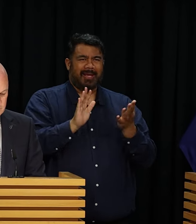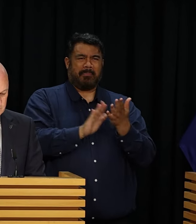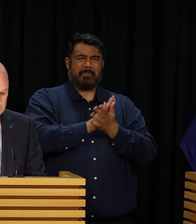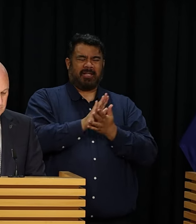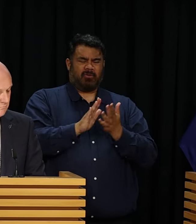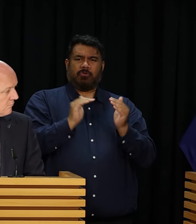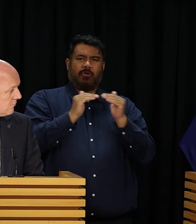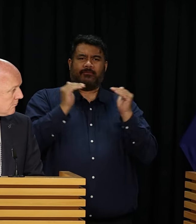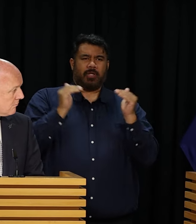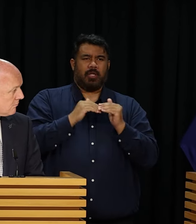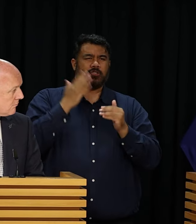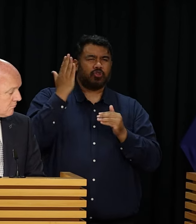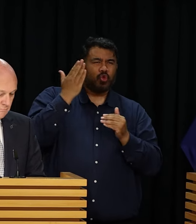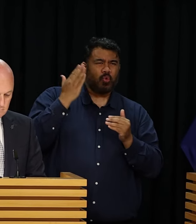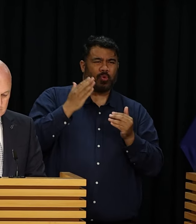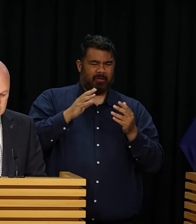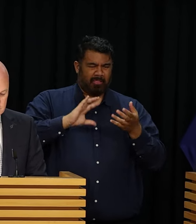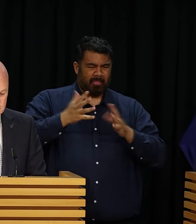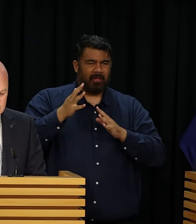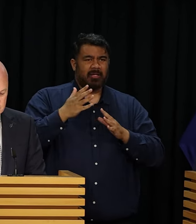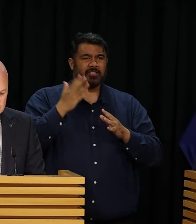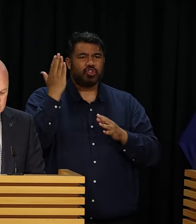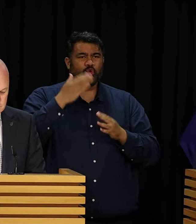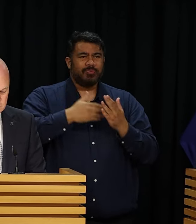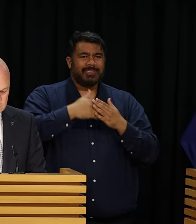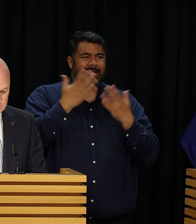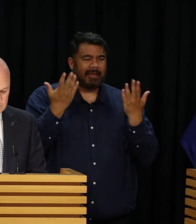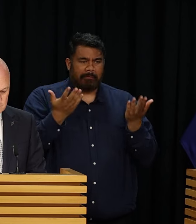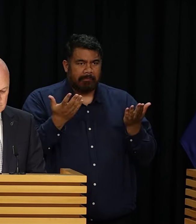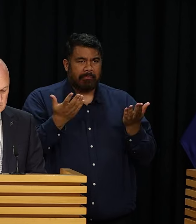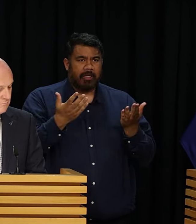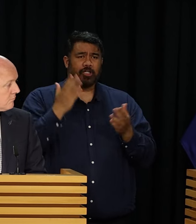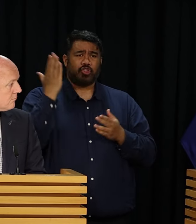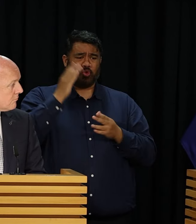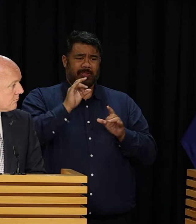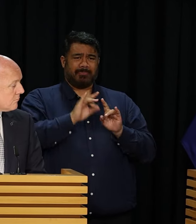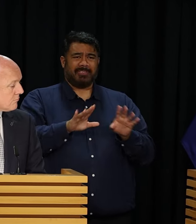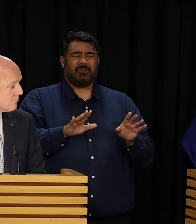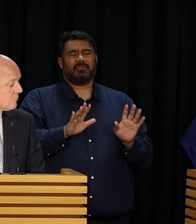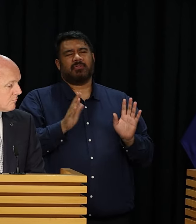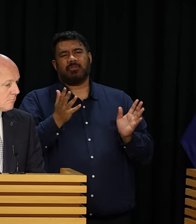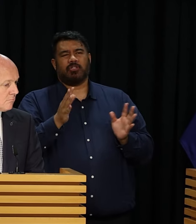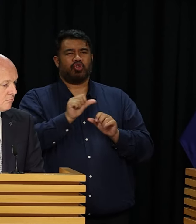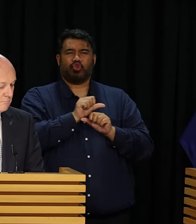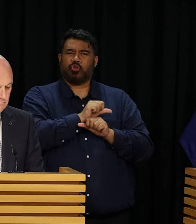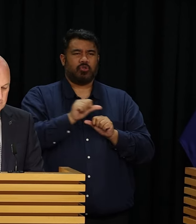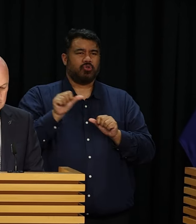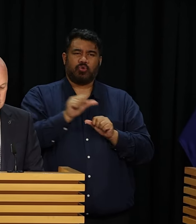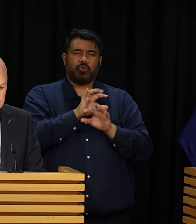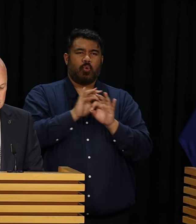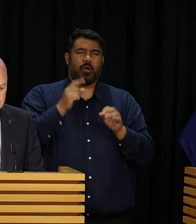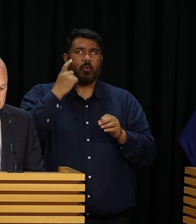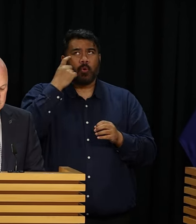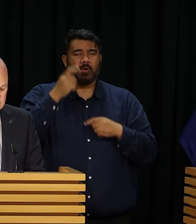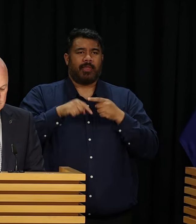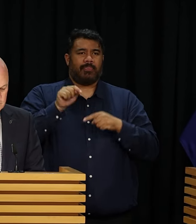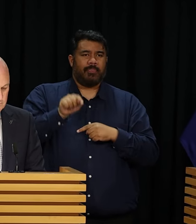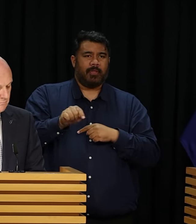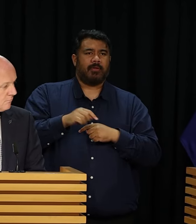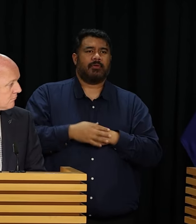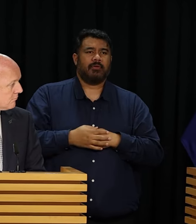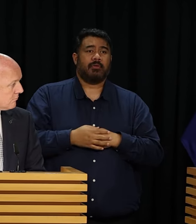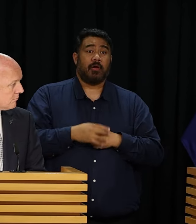and disruptive to teaching and learning. This should be the last thing that schools and students should be worrying about. This does not meet my